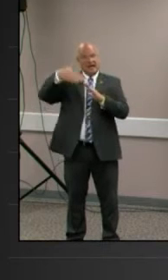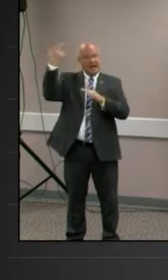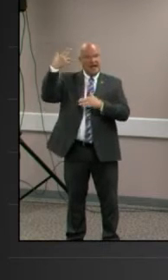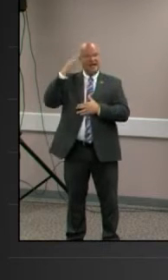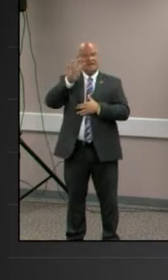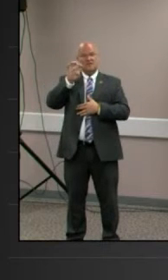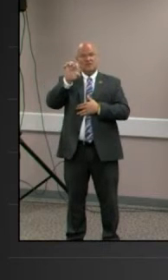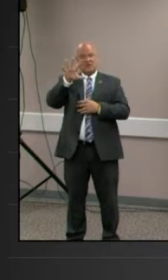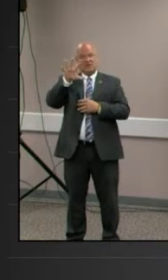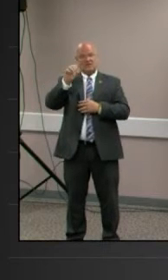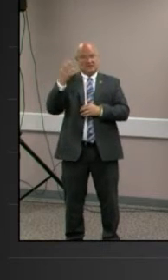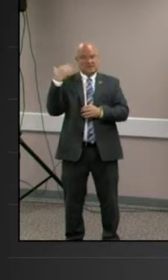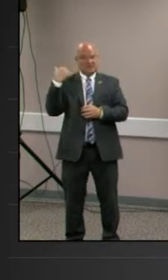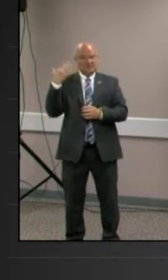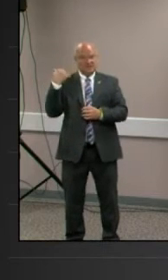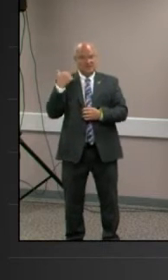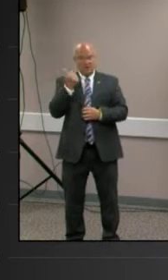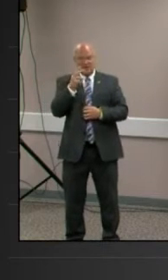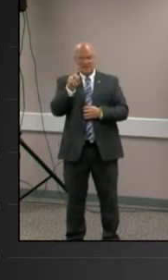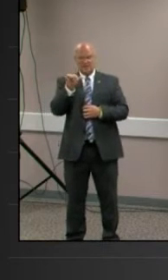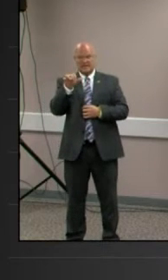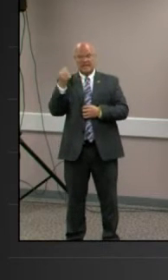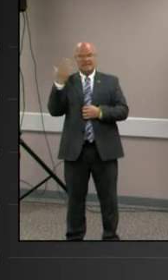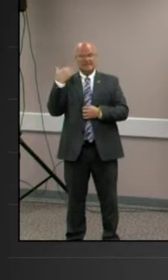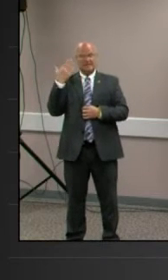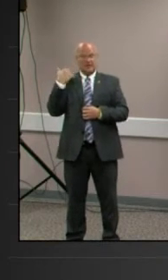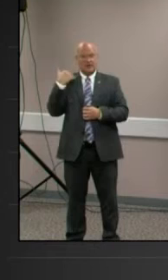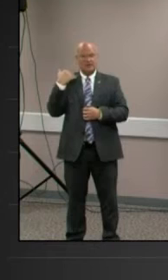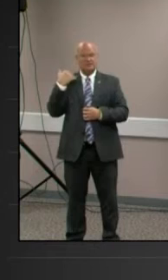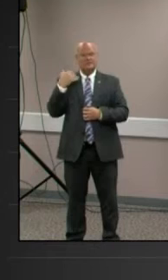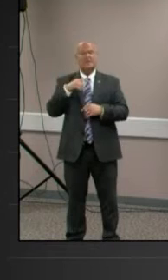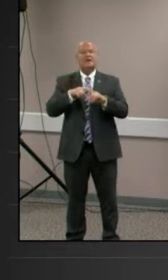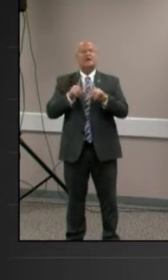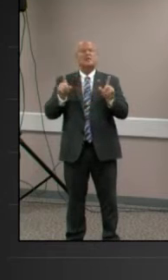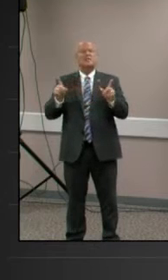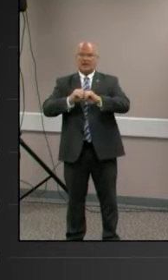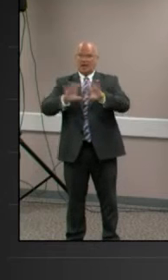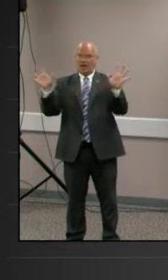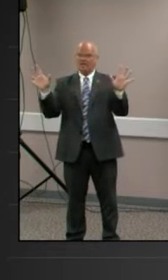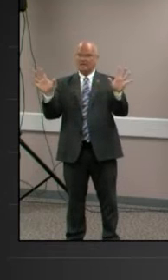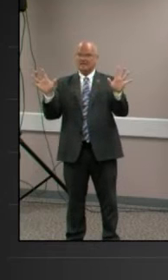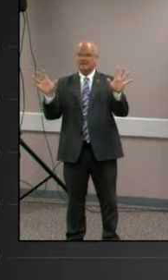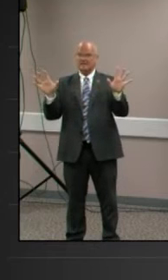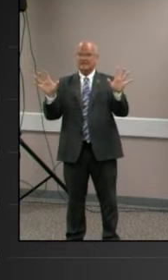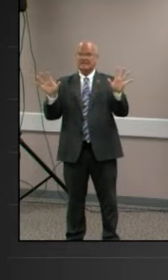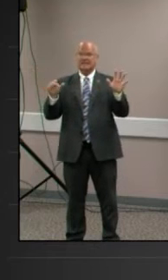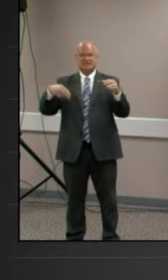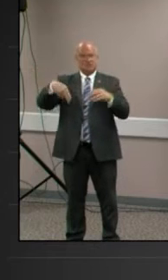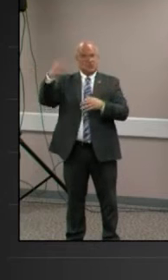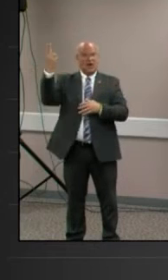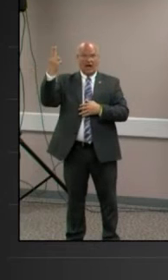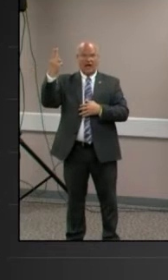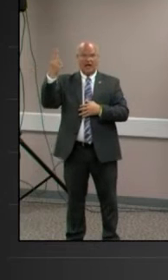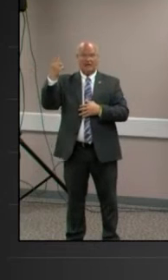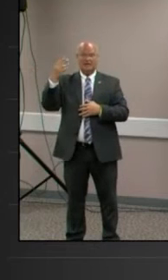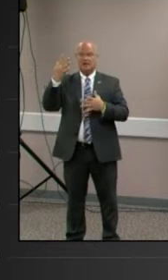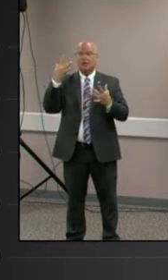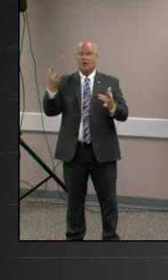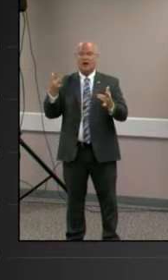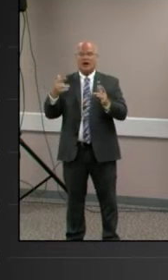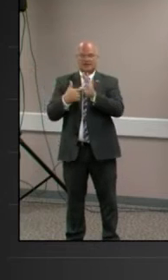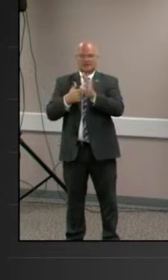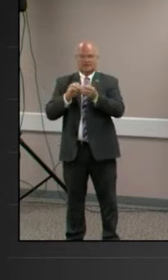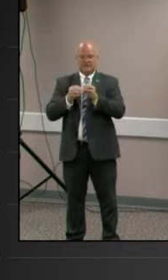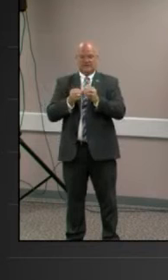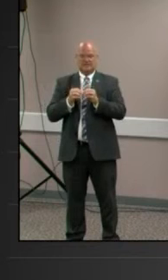of 450 a few days ago. But obviously it's too high, partly reflecting